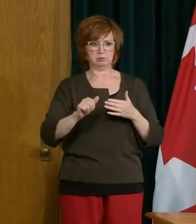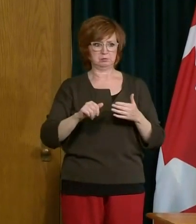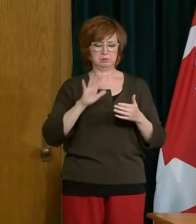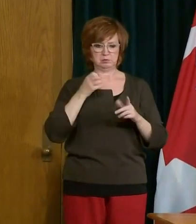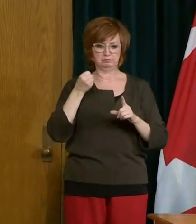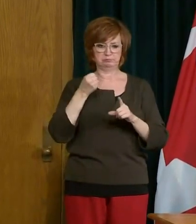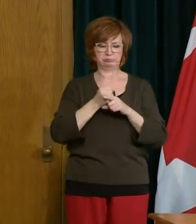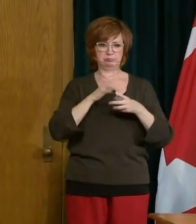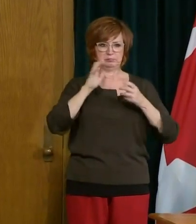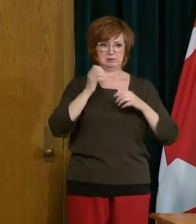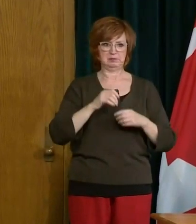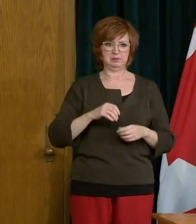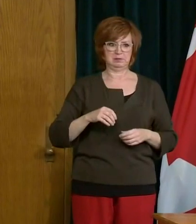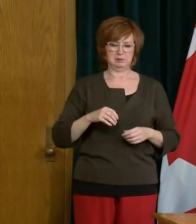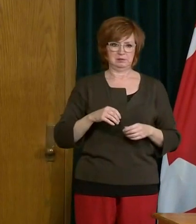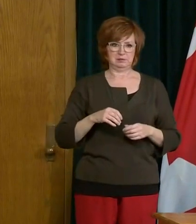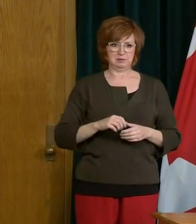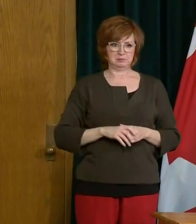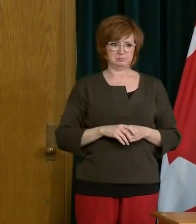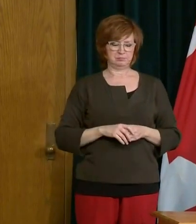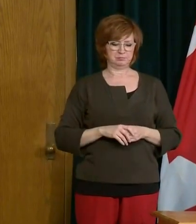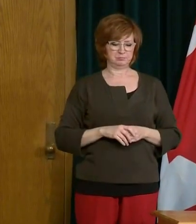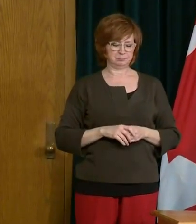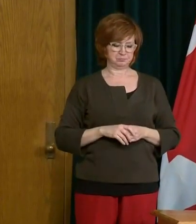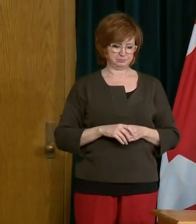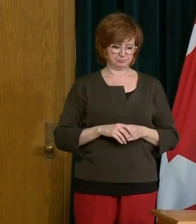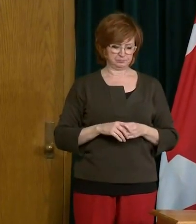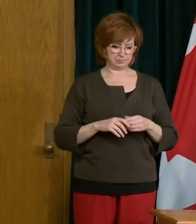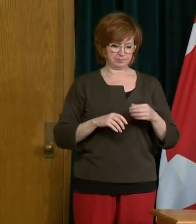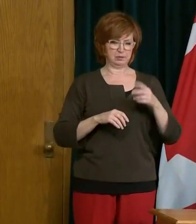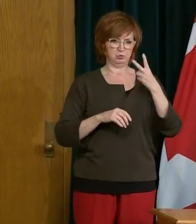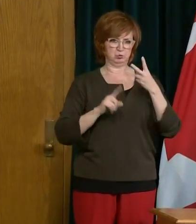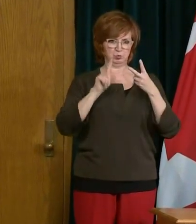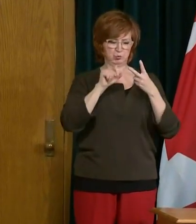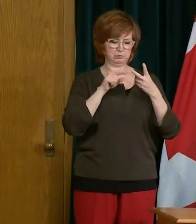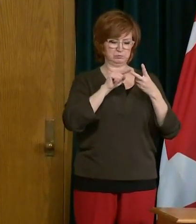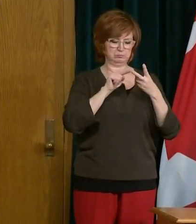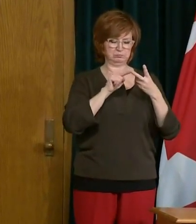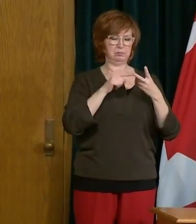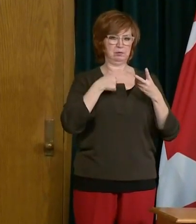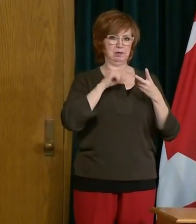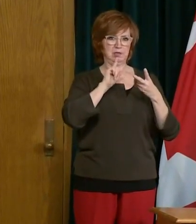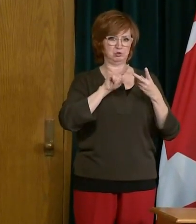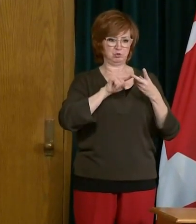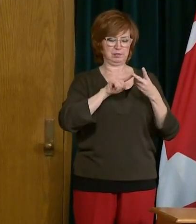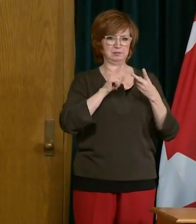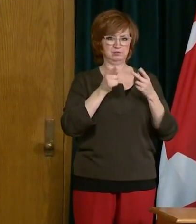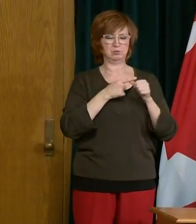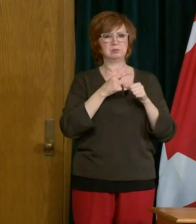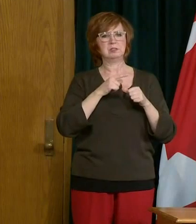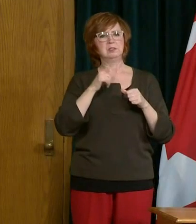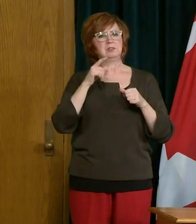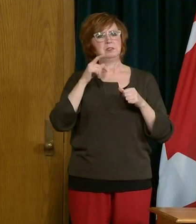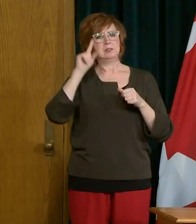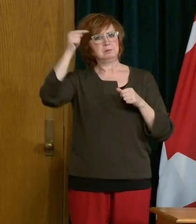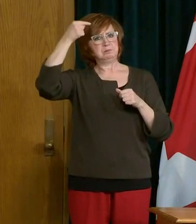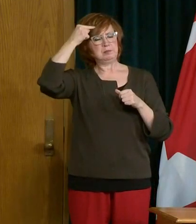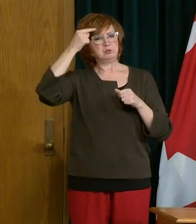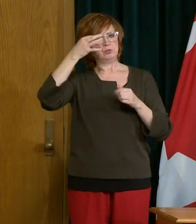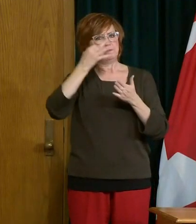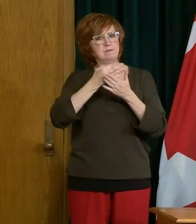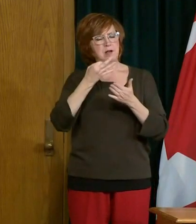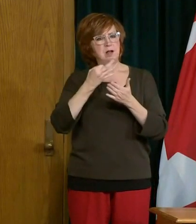The Minister of Finance, I'll answer the second question first. The Minister of Finance was out a couple of weeks ago and had discussed some of the